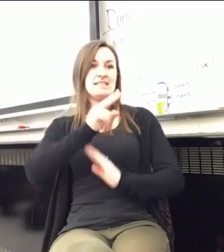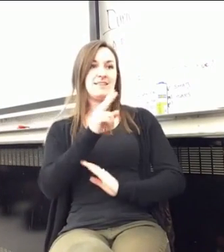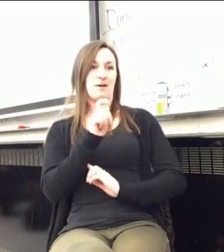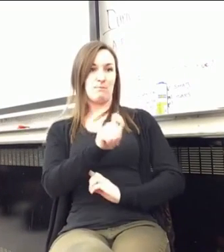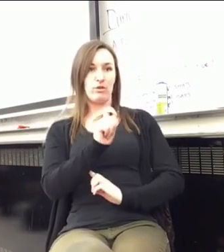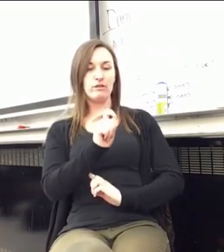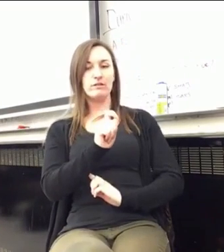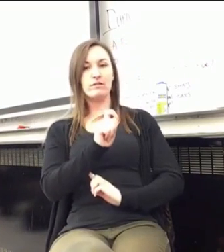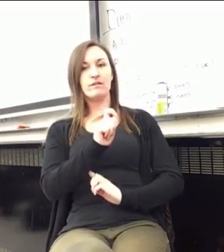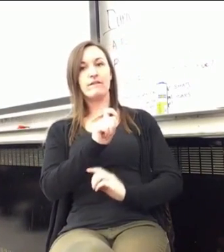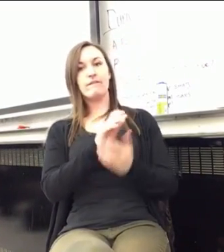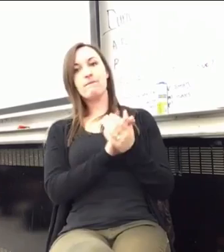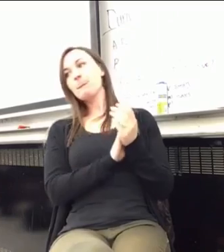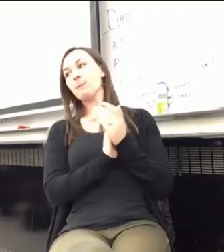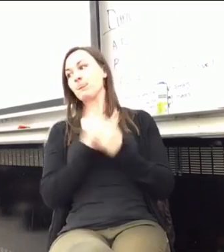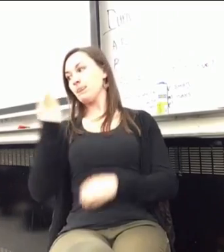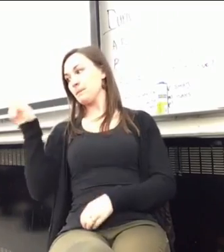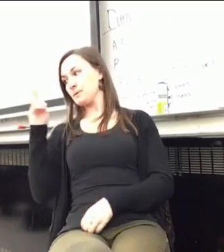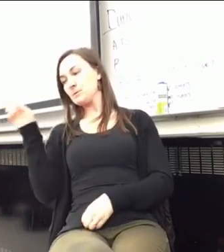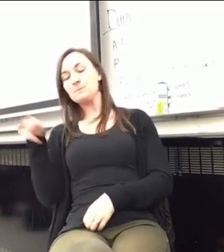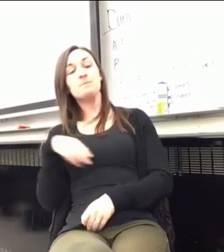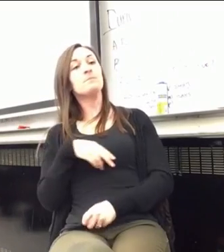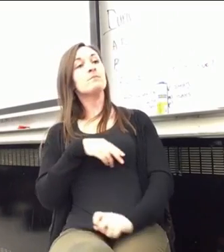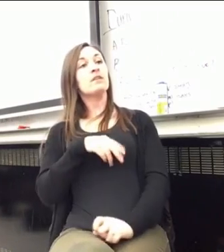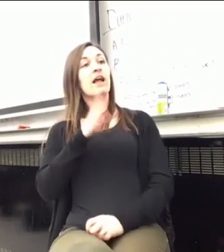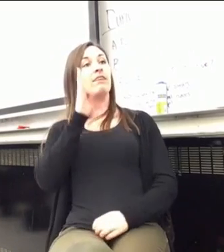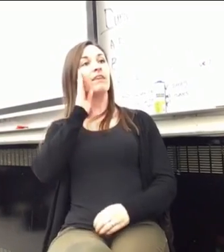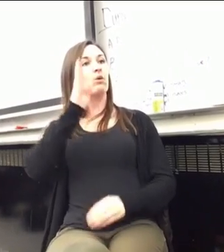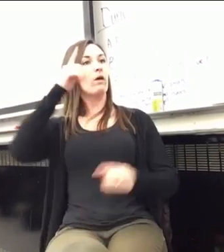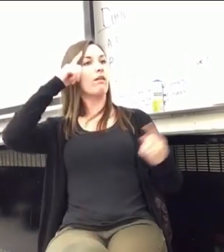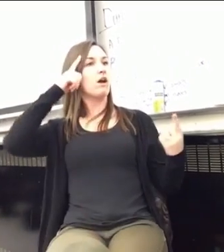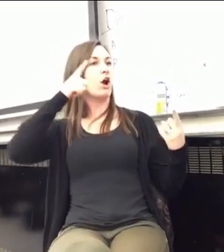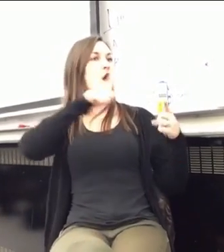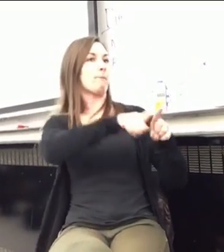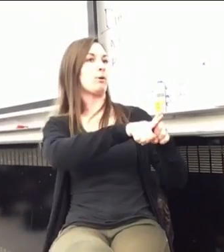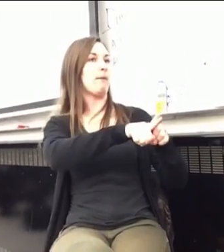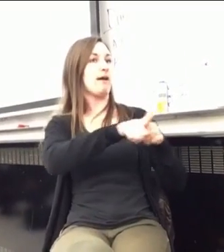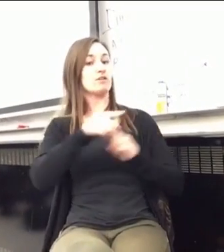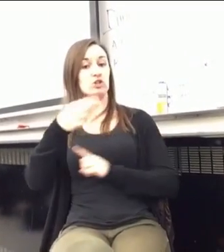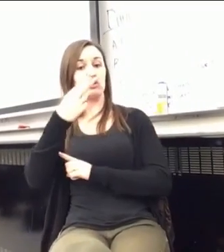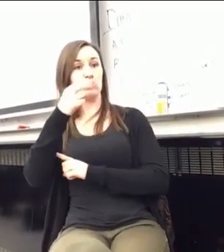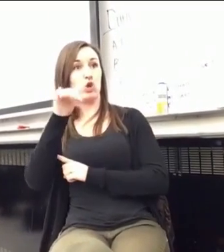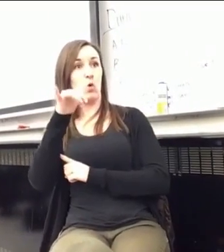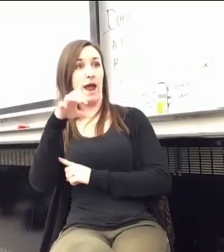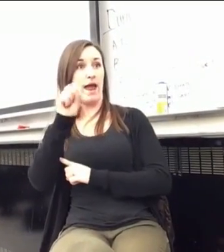bullet. Bless you. They are going to compromise. Rutherford B. Hayes